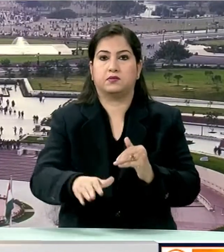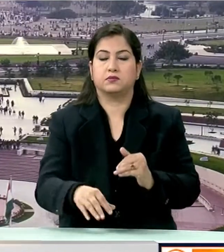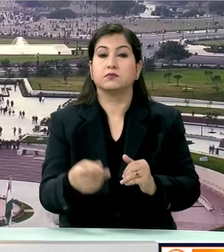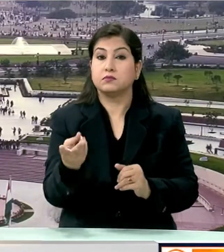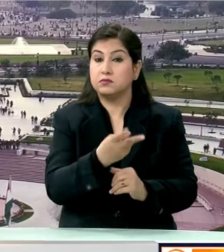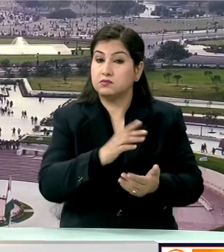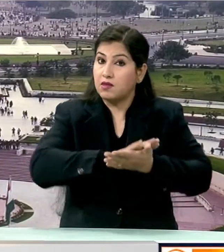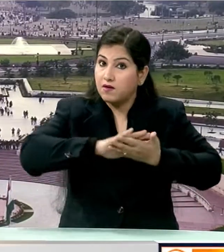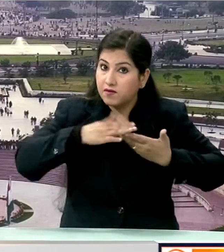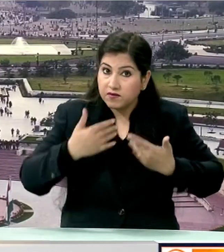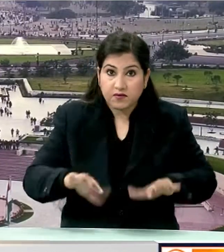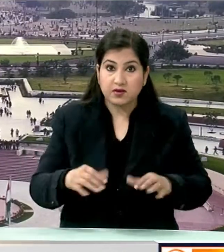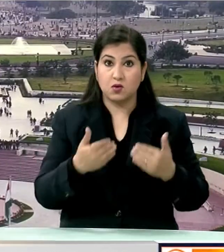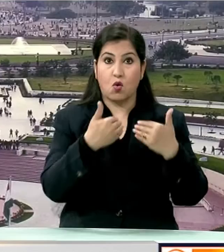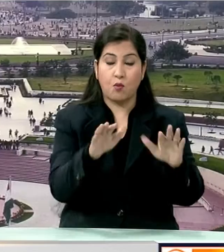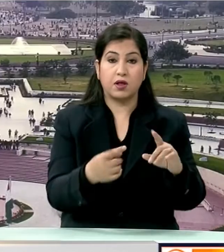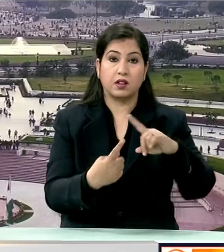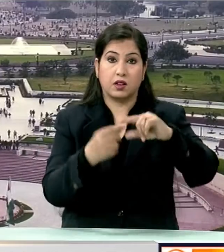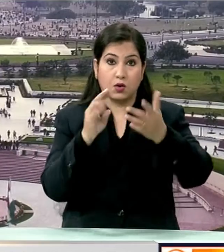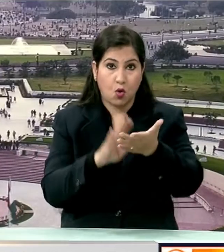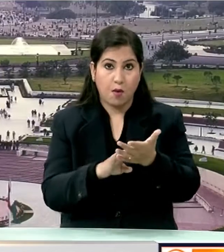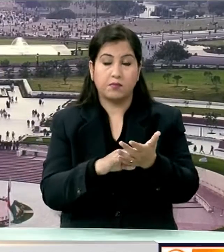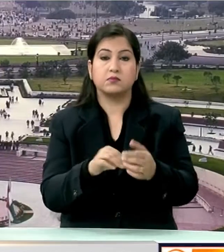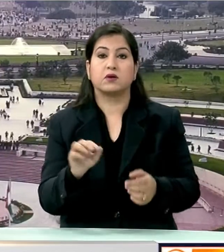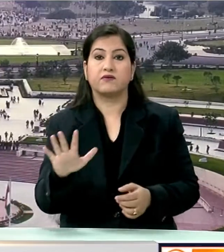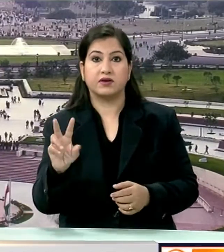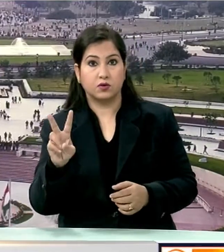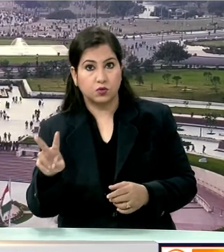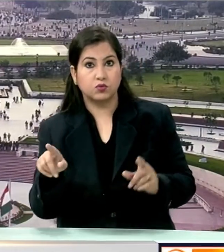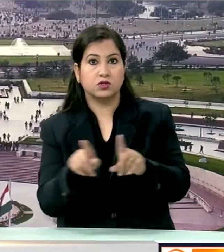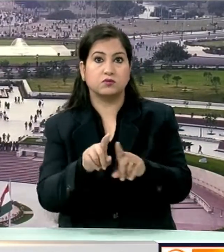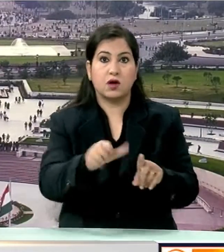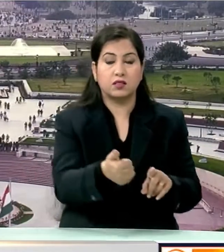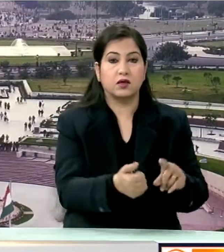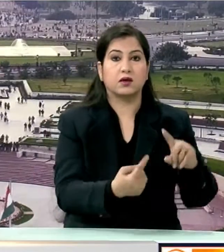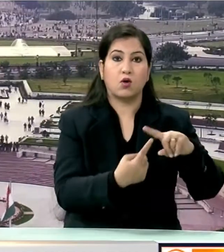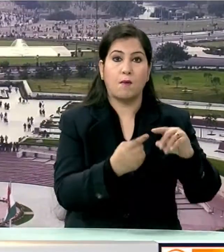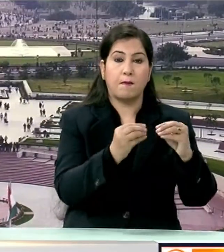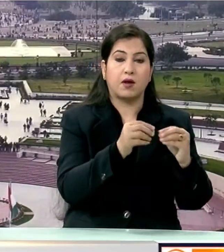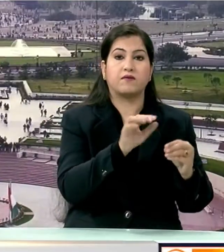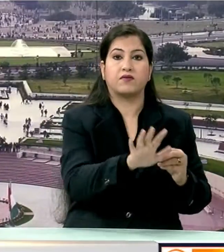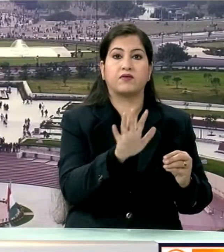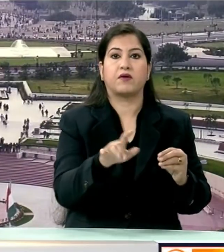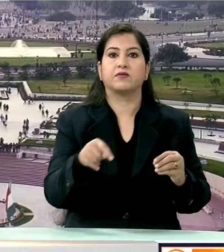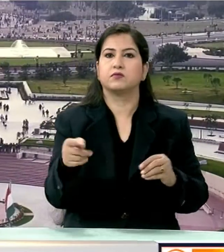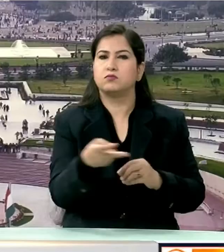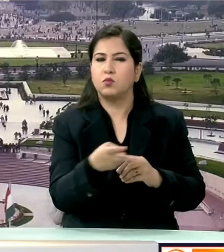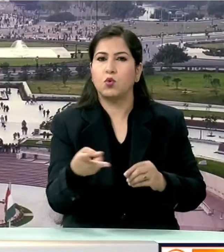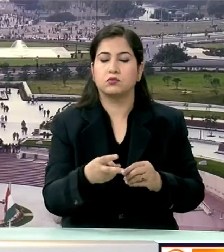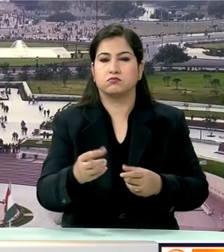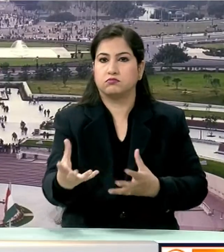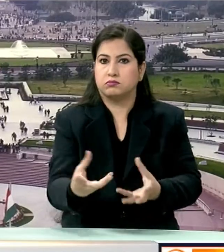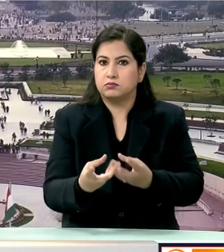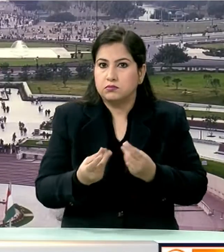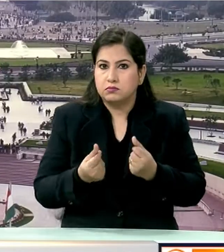hosts completed the job with openers Tom Latham 52 and Tom Blundell 55 doing the bulk of the